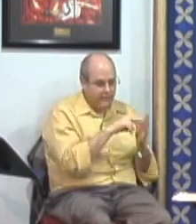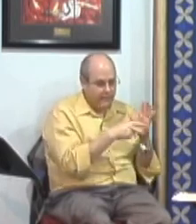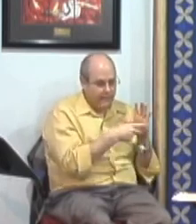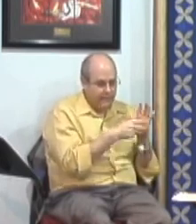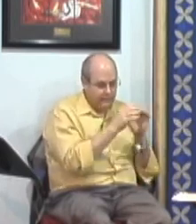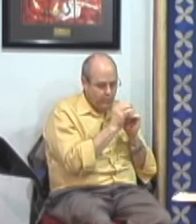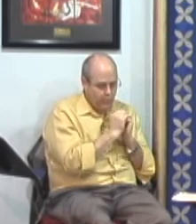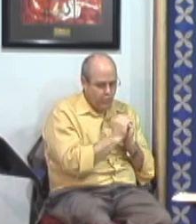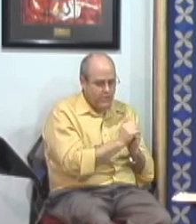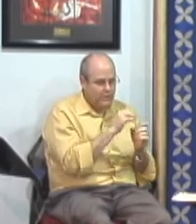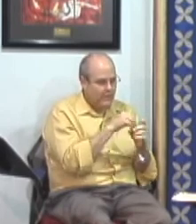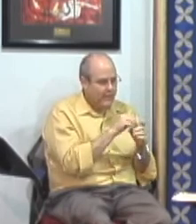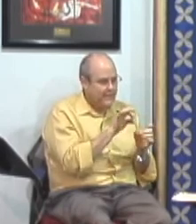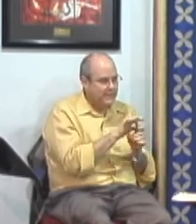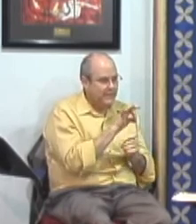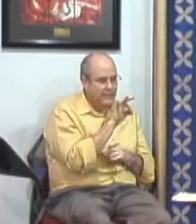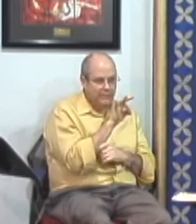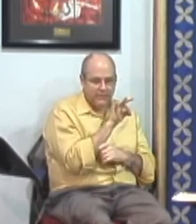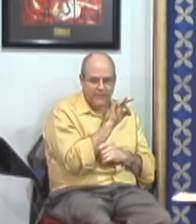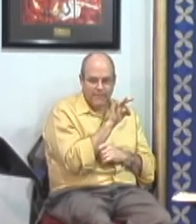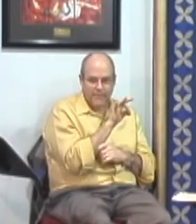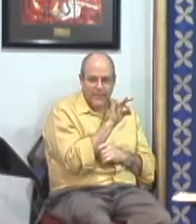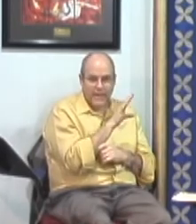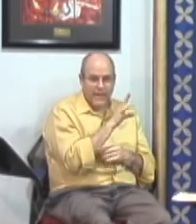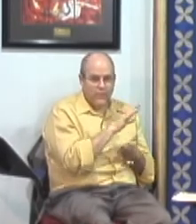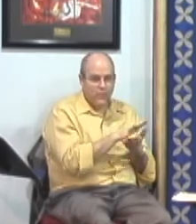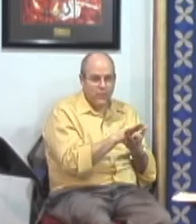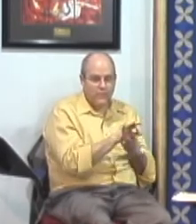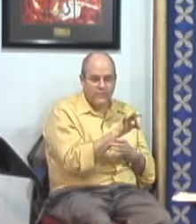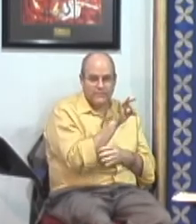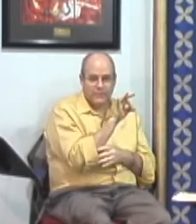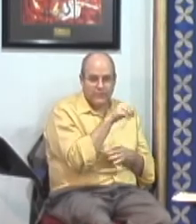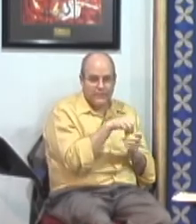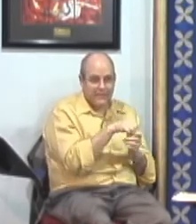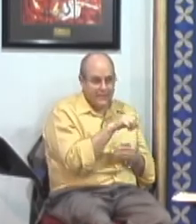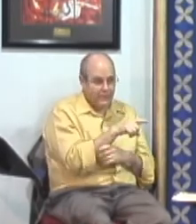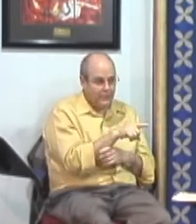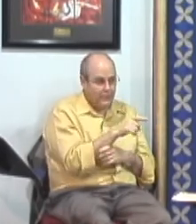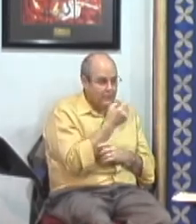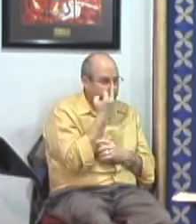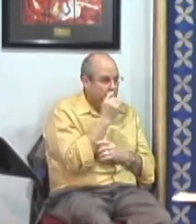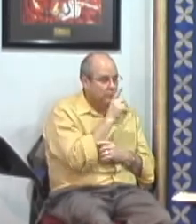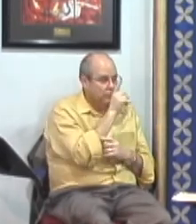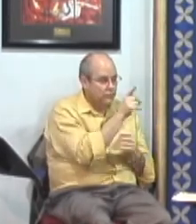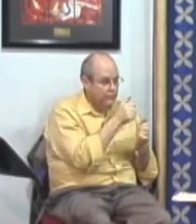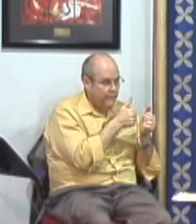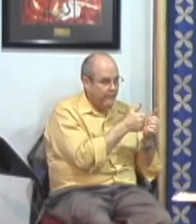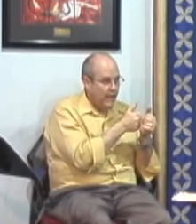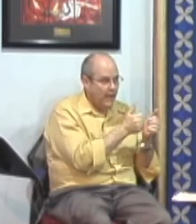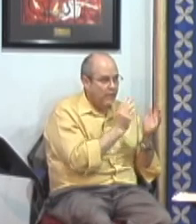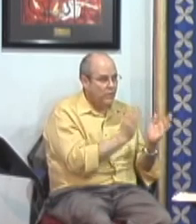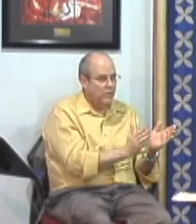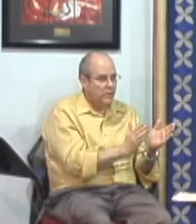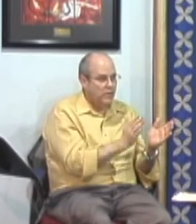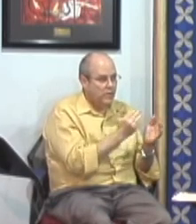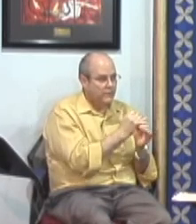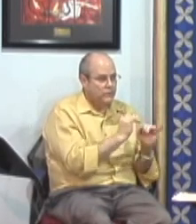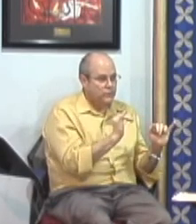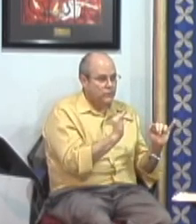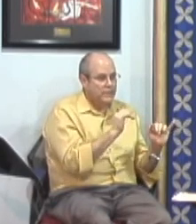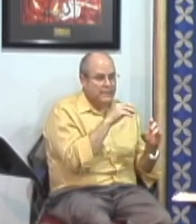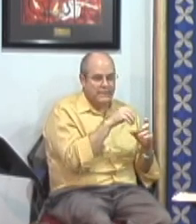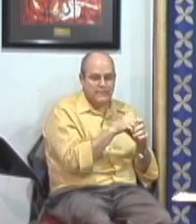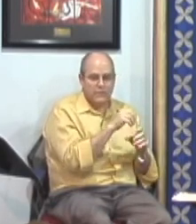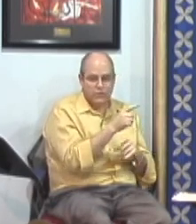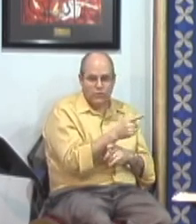to worship in the Spirit. And of course, because the Holy Spirit is in you, if you are a true follower of Yeshua, he's